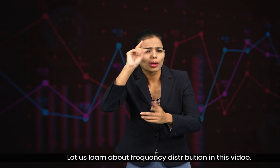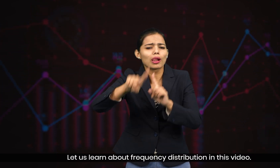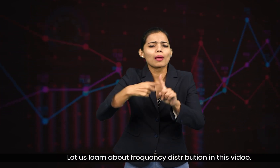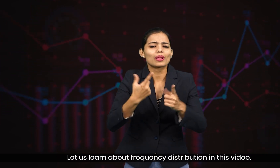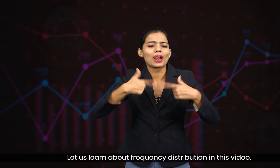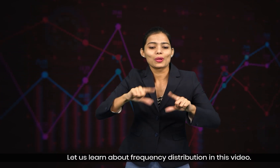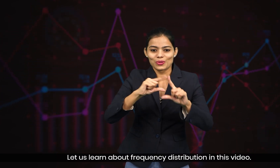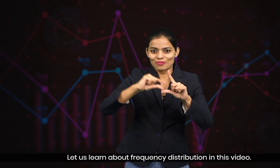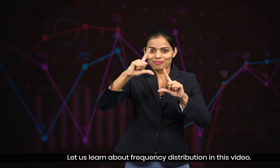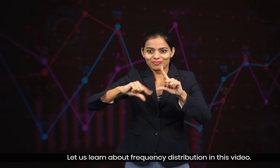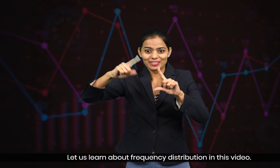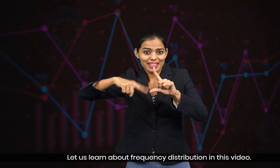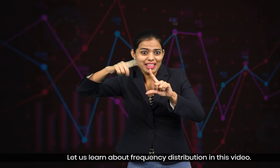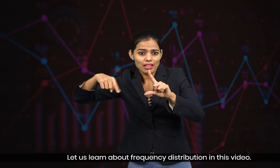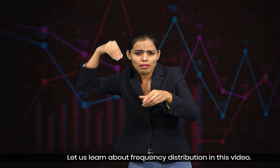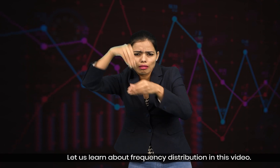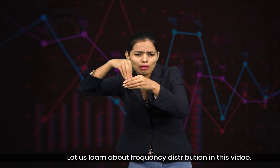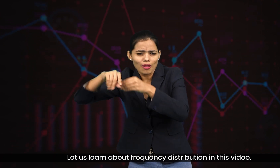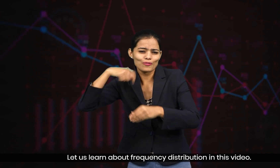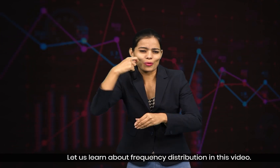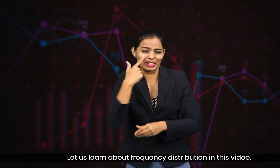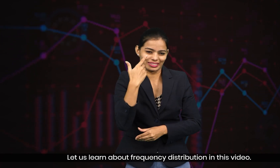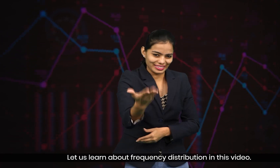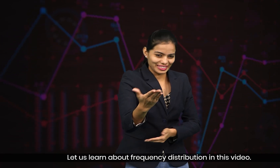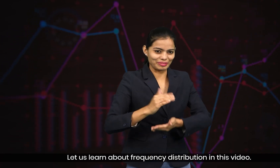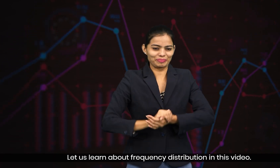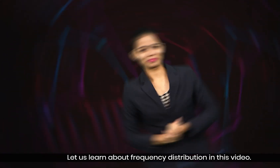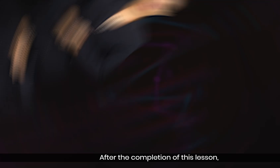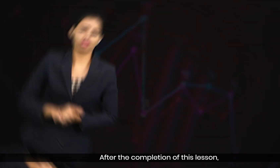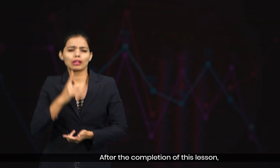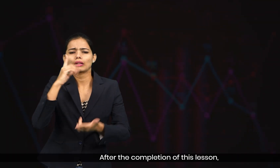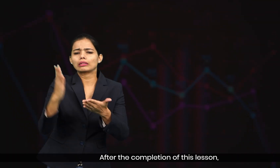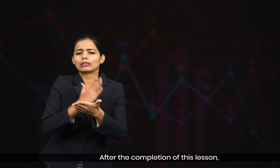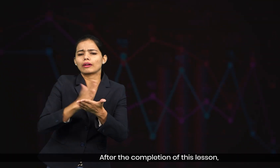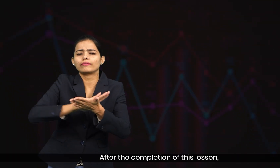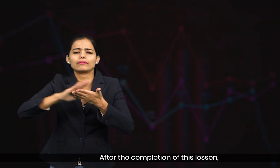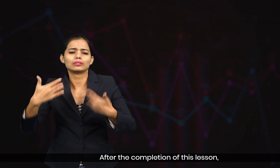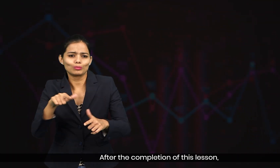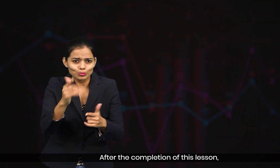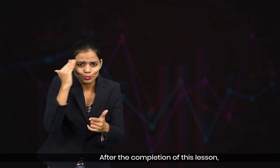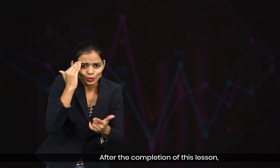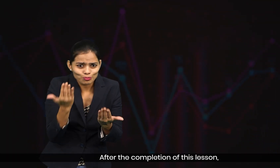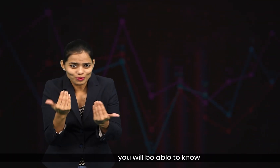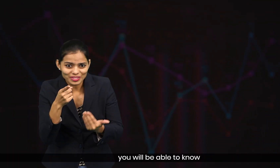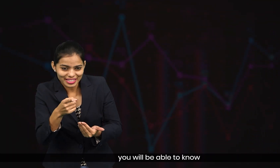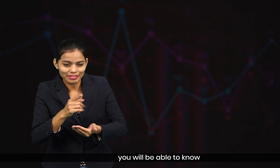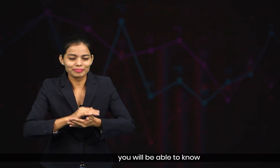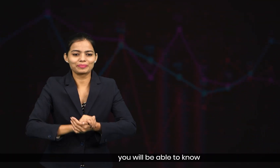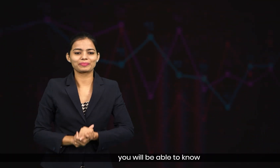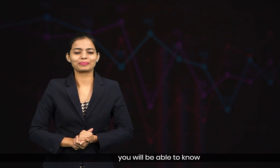learn about frequency distribution in this video. After the completion of this lesson, you will be able to